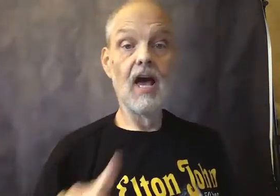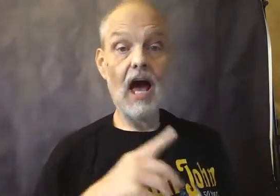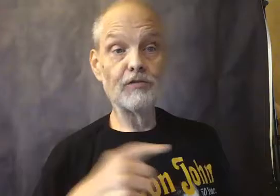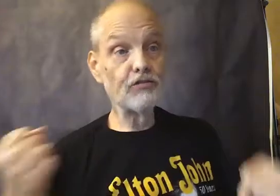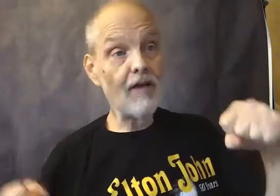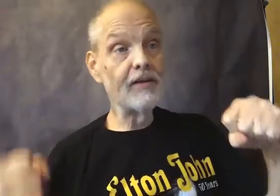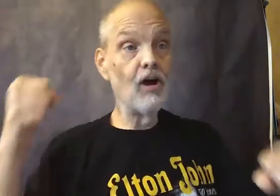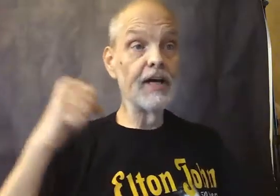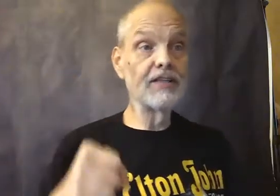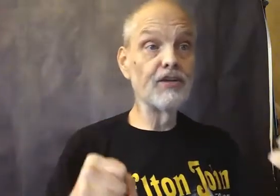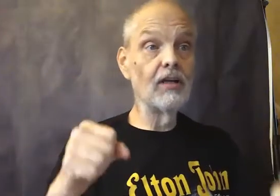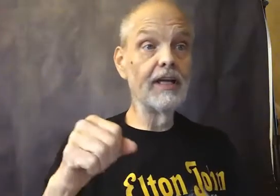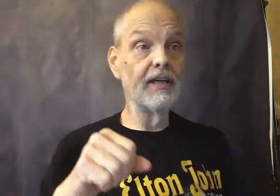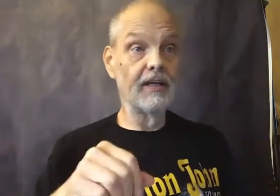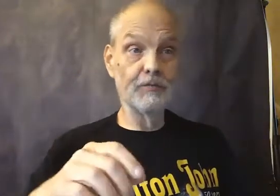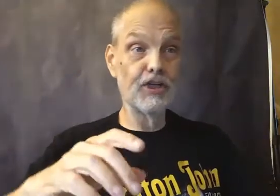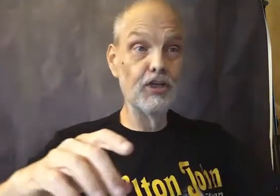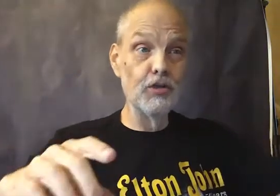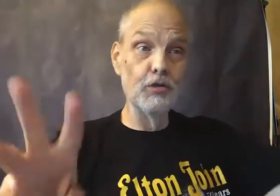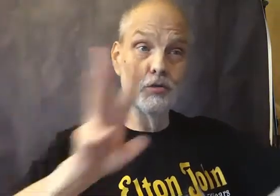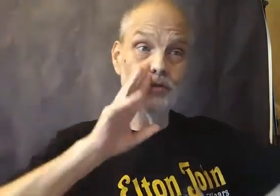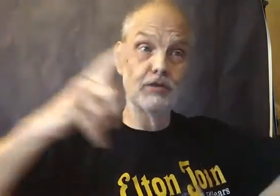I was just driving along and I just saw a lake and it was huge.